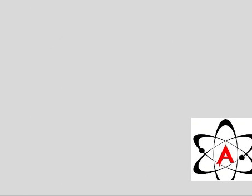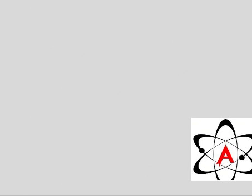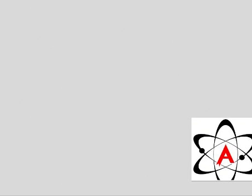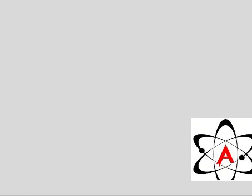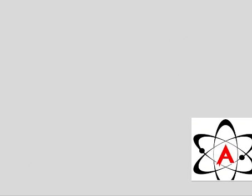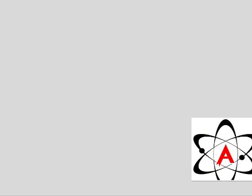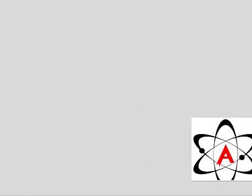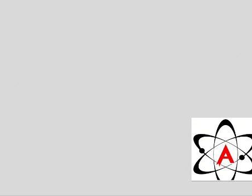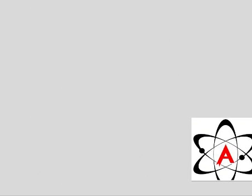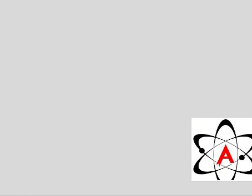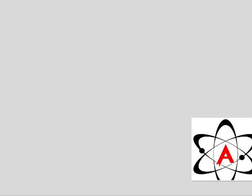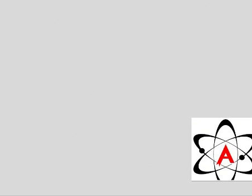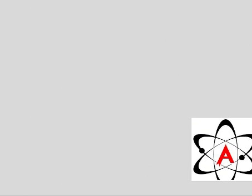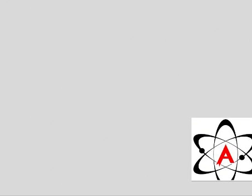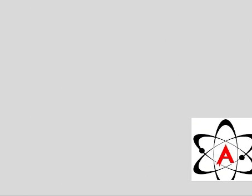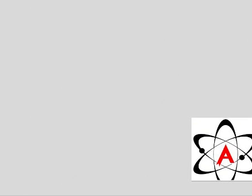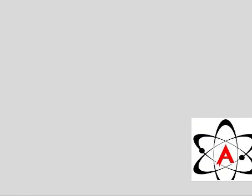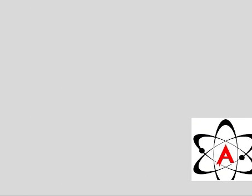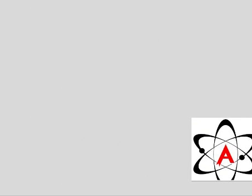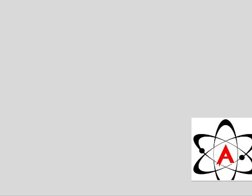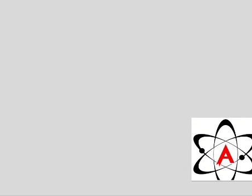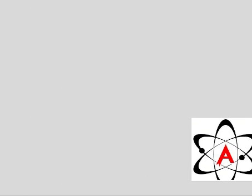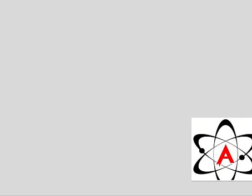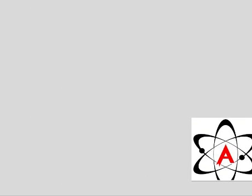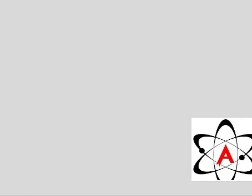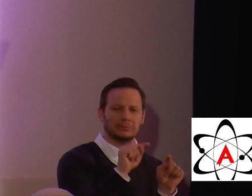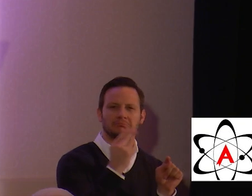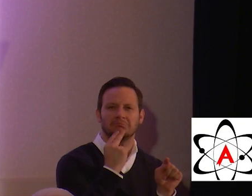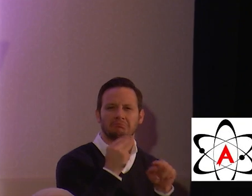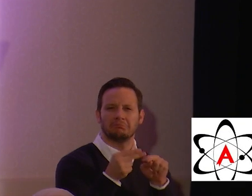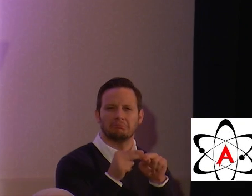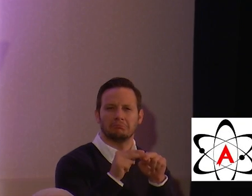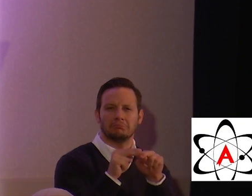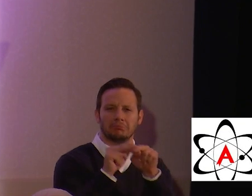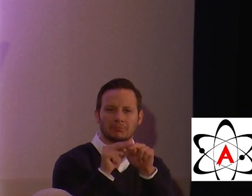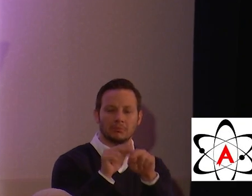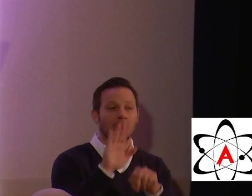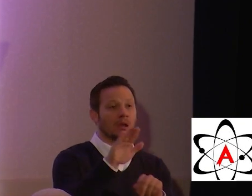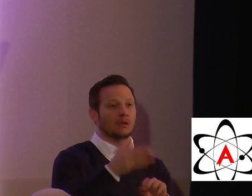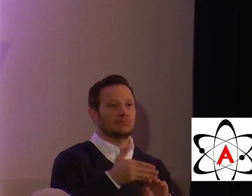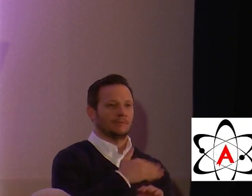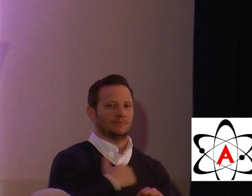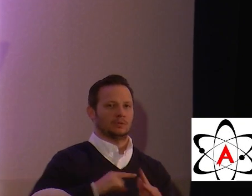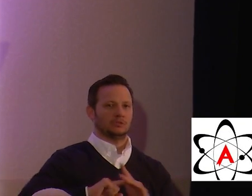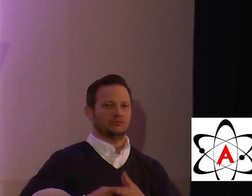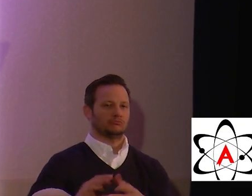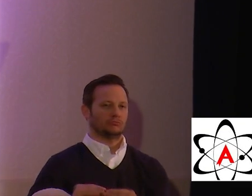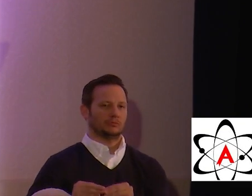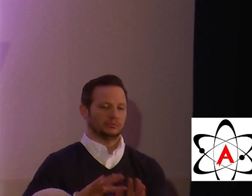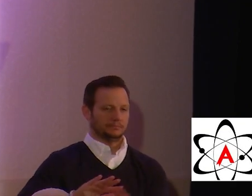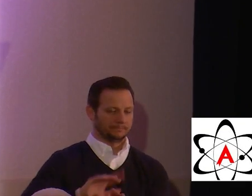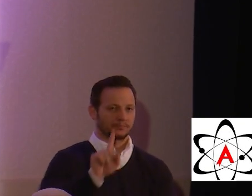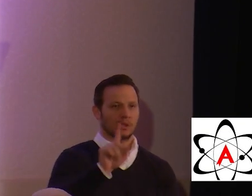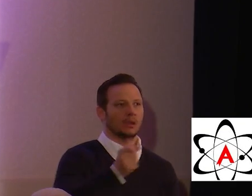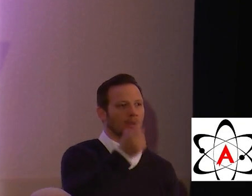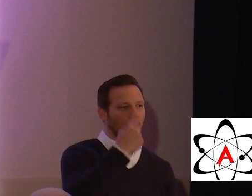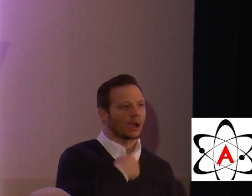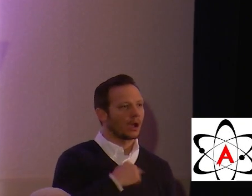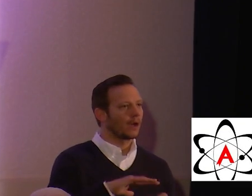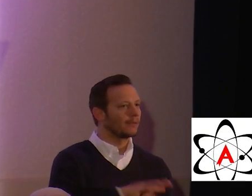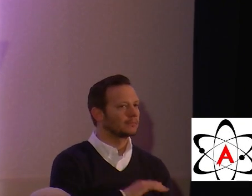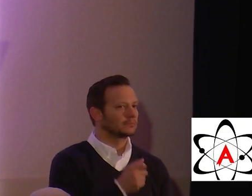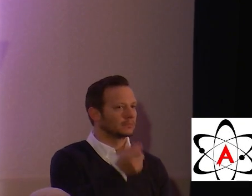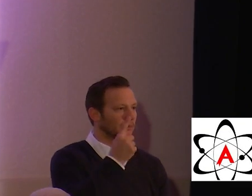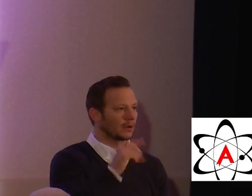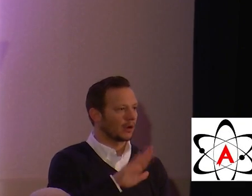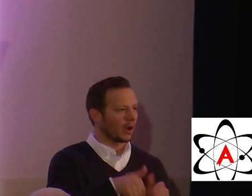a lessening rate. Now, before I get into the numbers, let me just say this. I am fully aware that not all nuns are